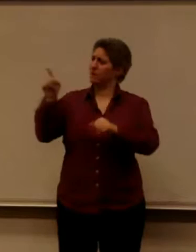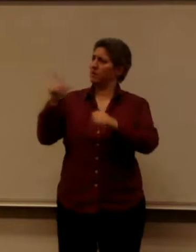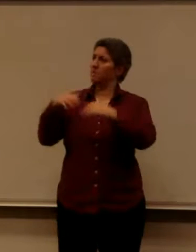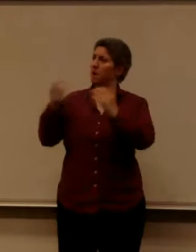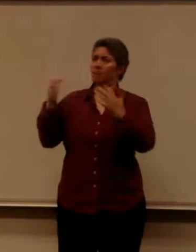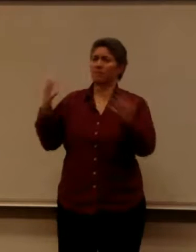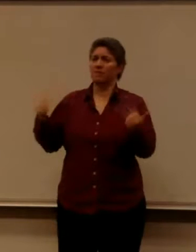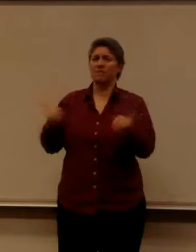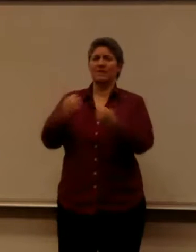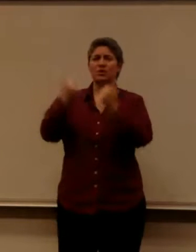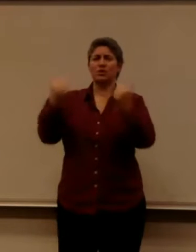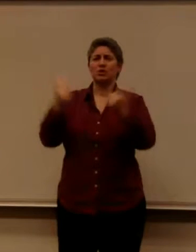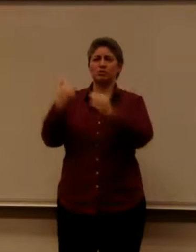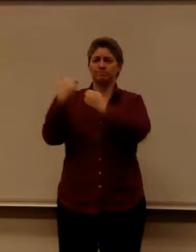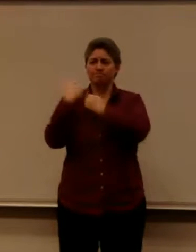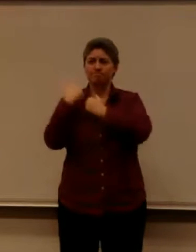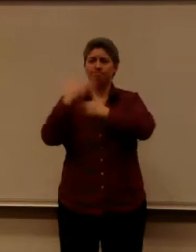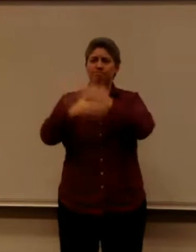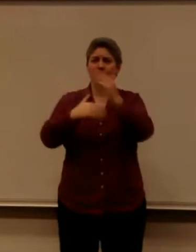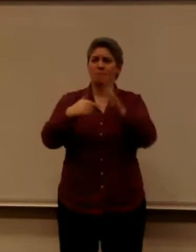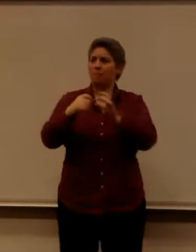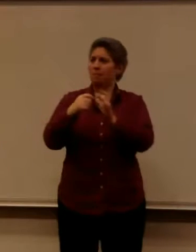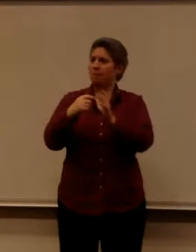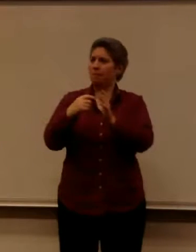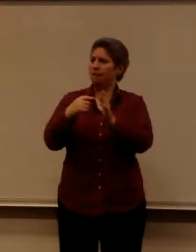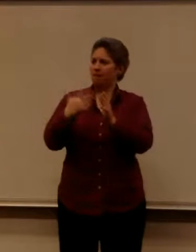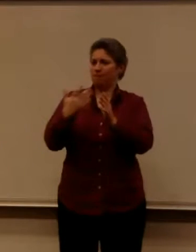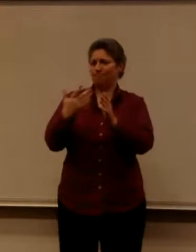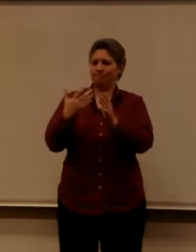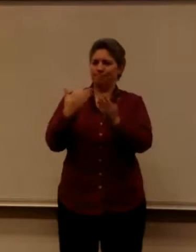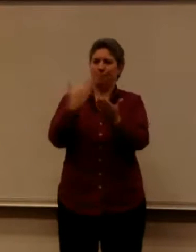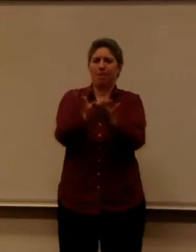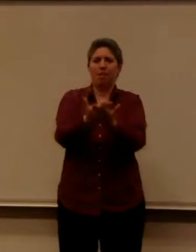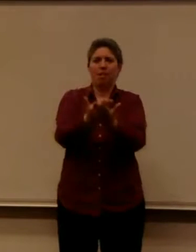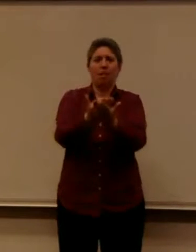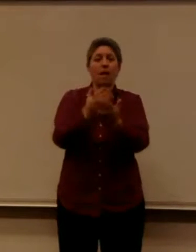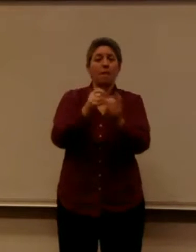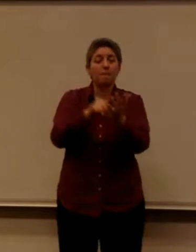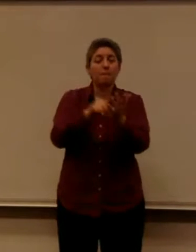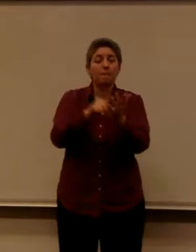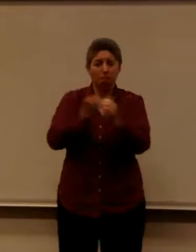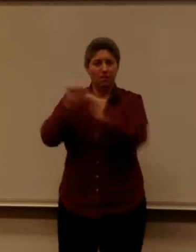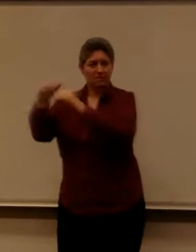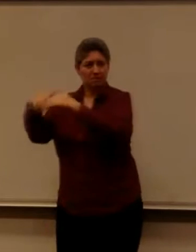group for the bill, because the bill became an act and, you know, the